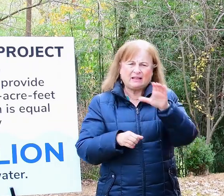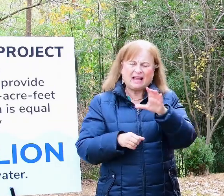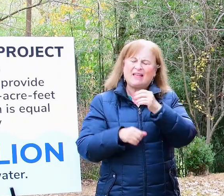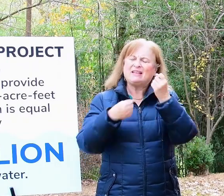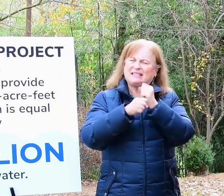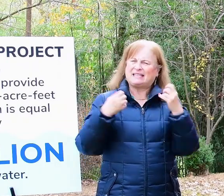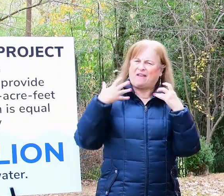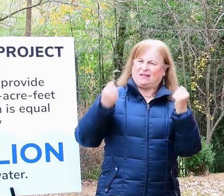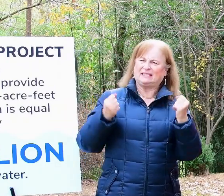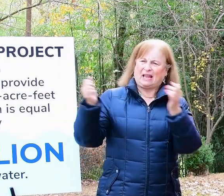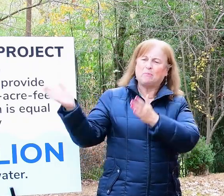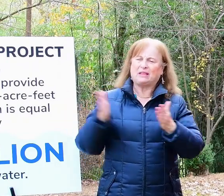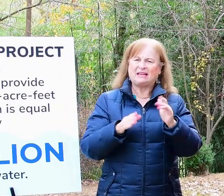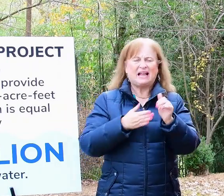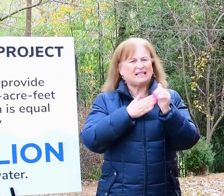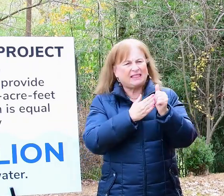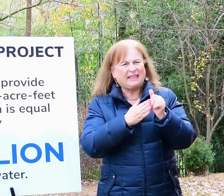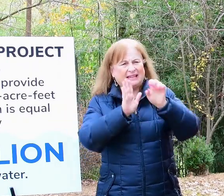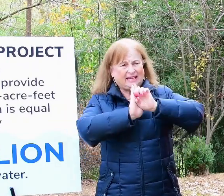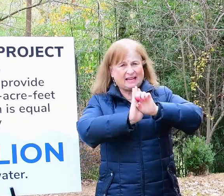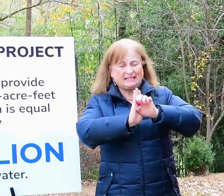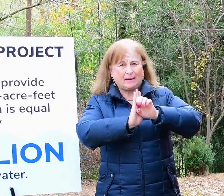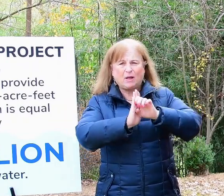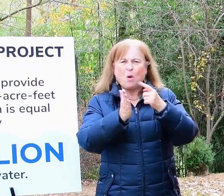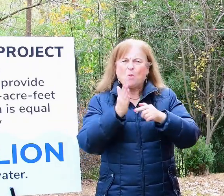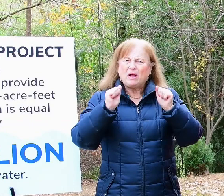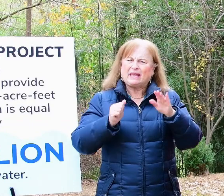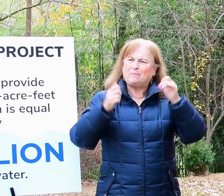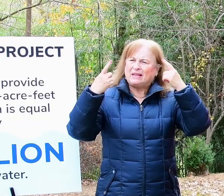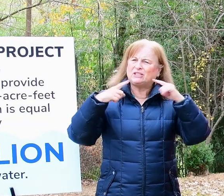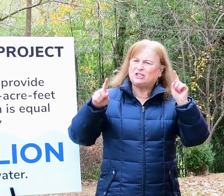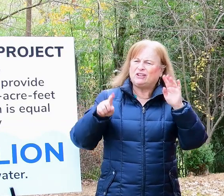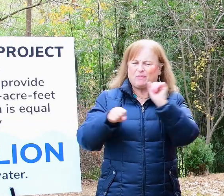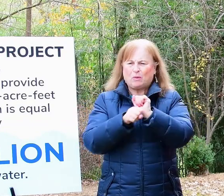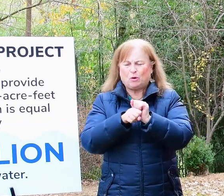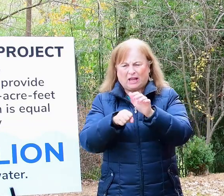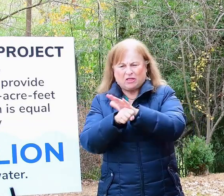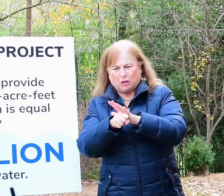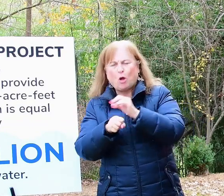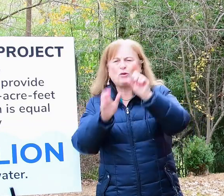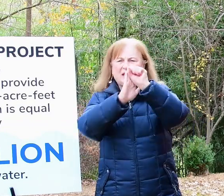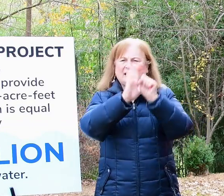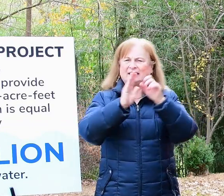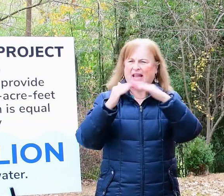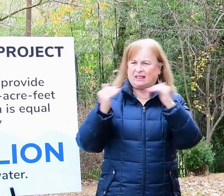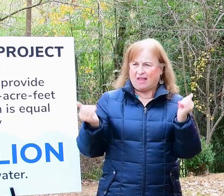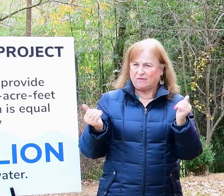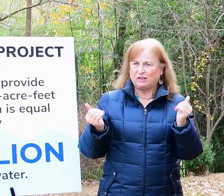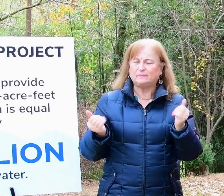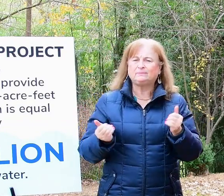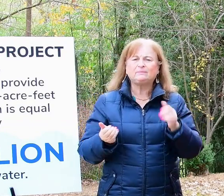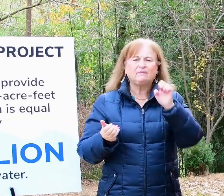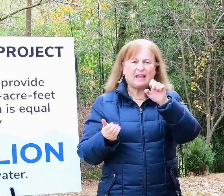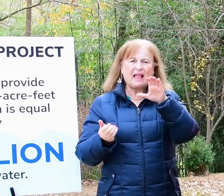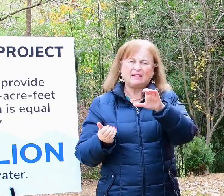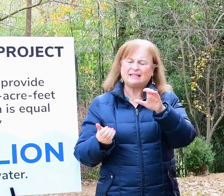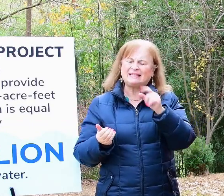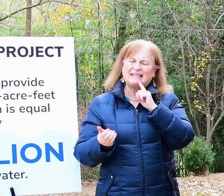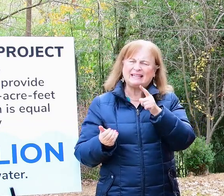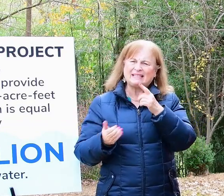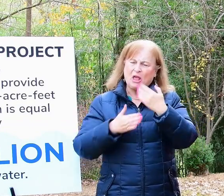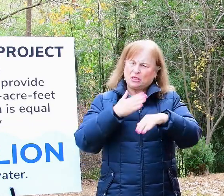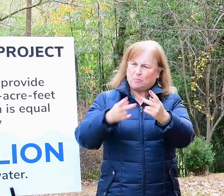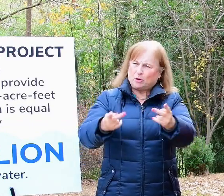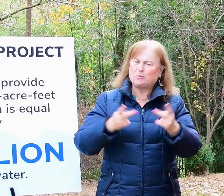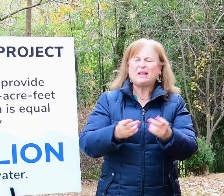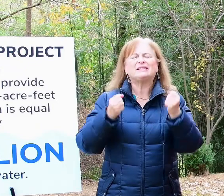Safe and Sound Plan as a leading example of what can be achieved by working at the local and state level. Ellicott City is the